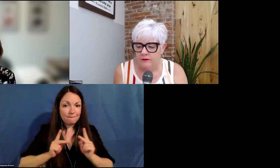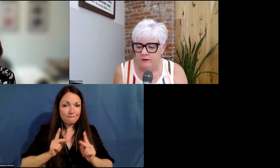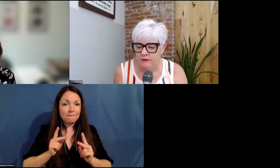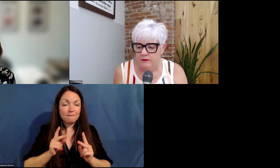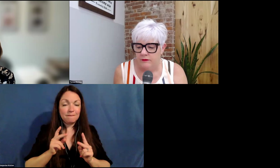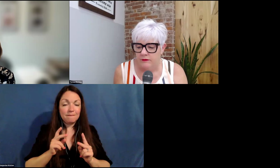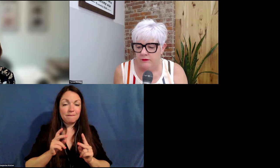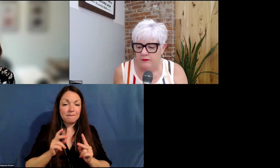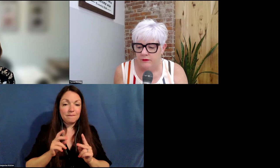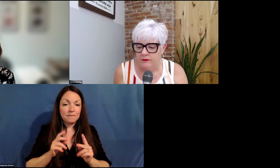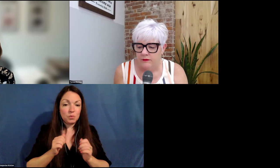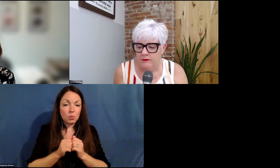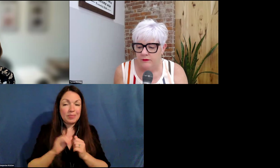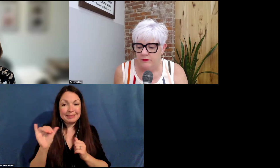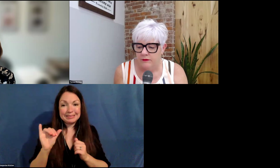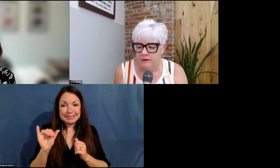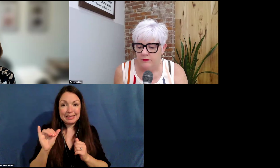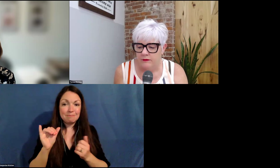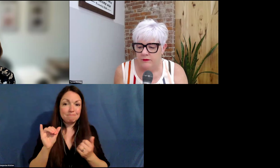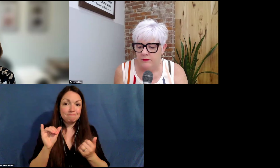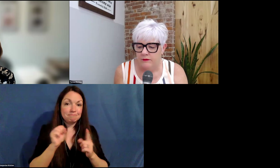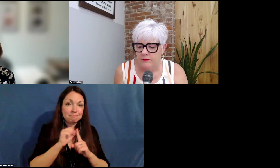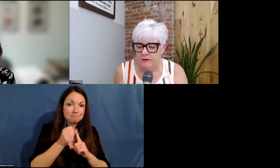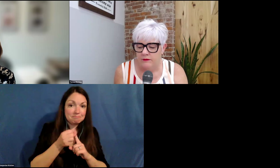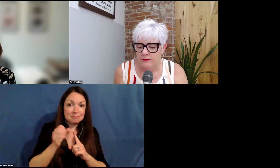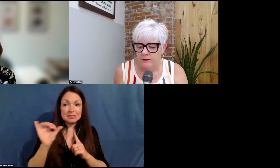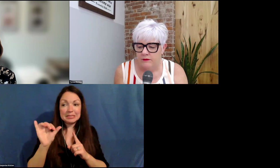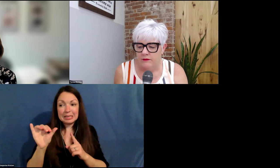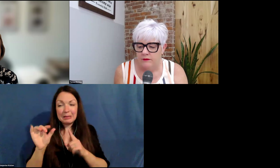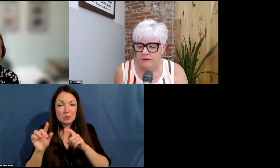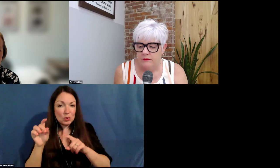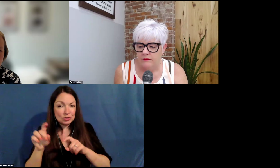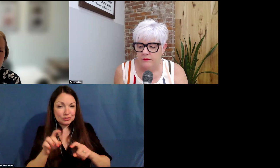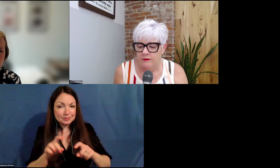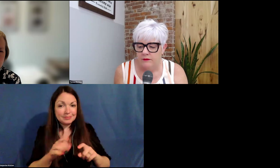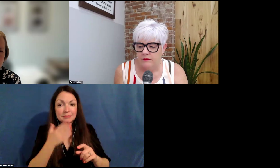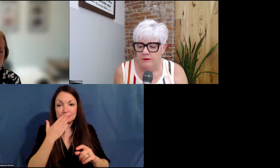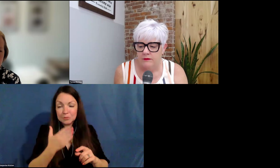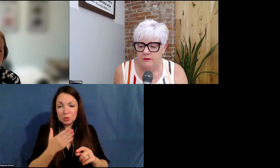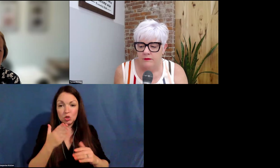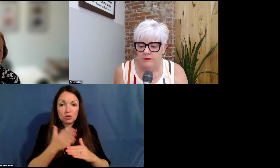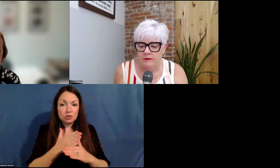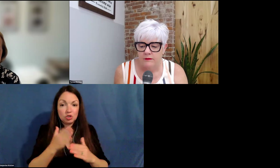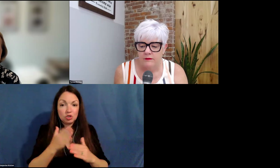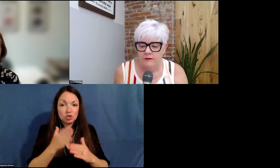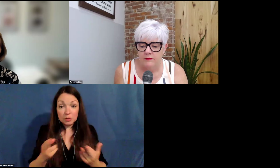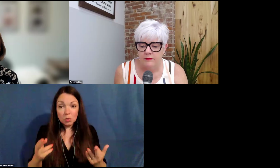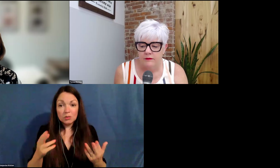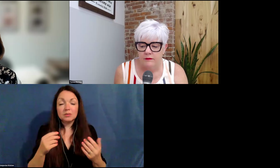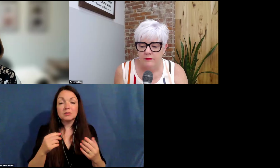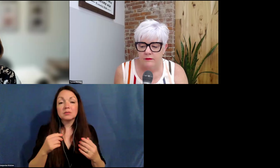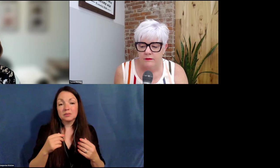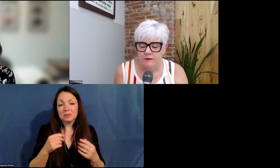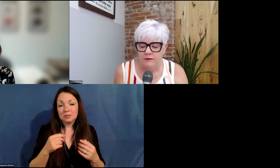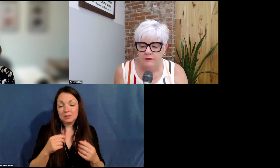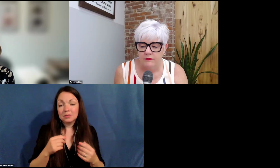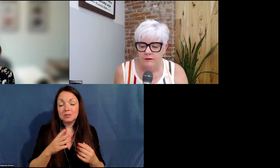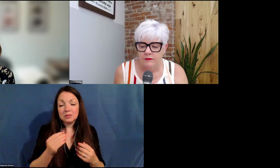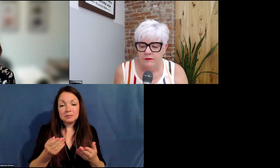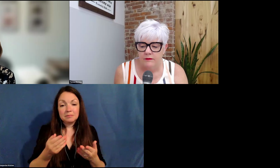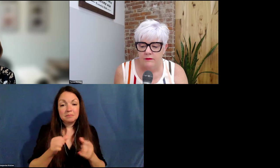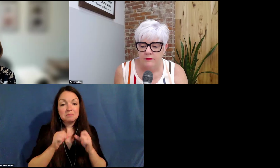questions and scenarios. So it's good to be asking these questions in the chat, sharing resources, and continuing